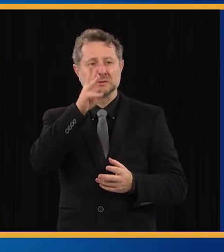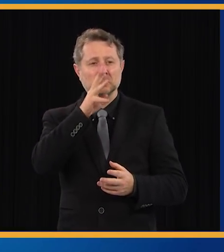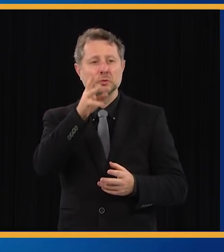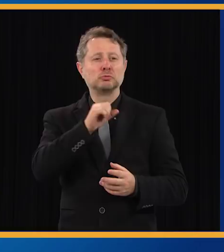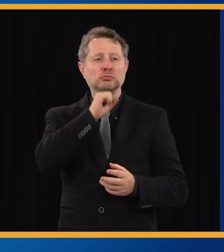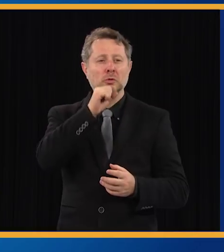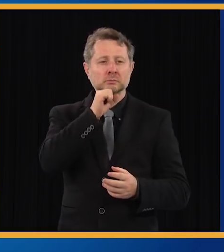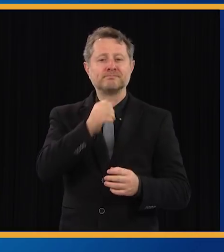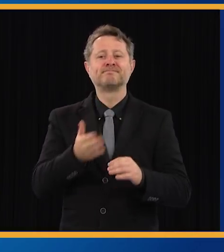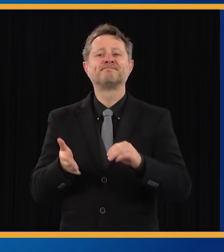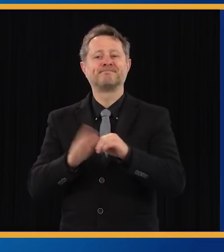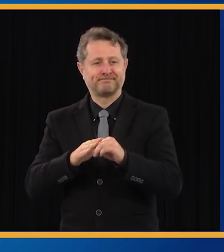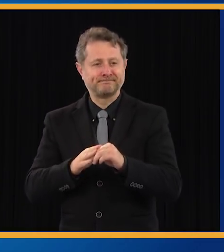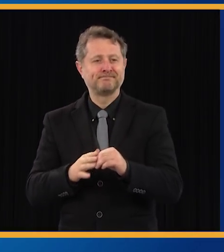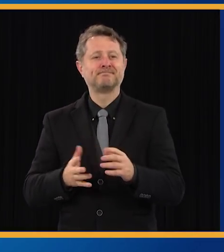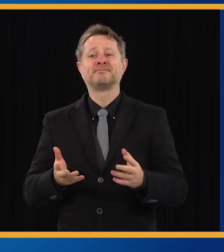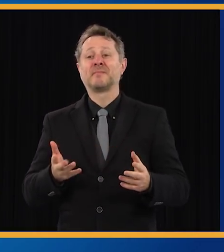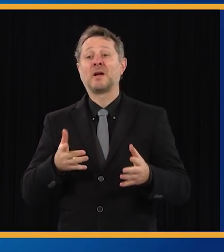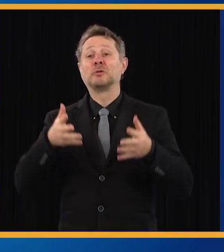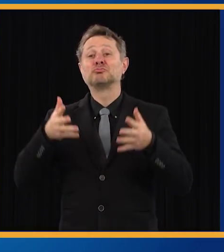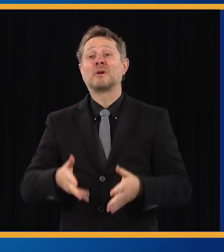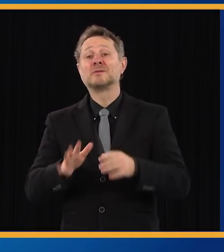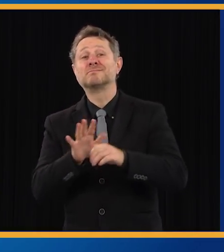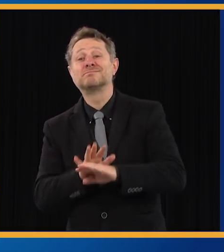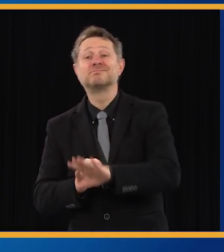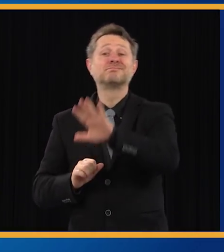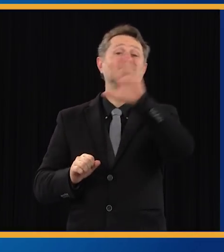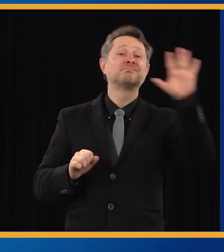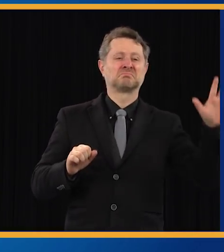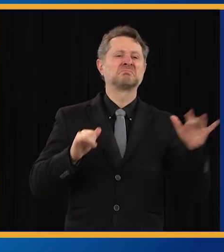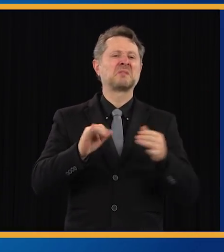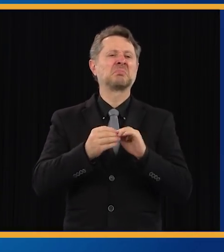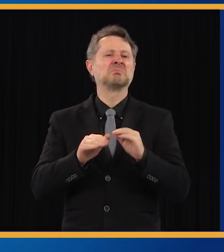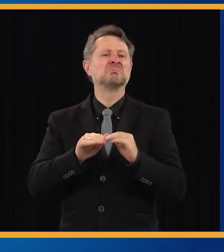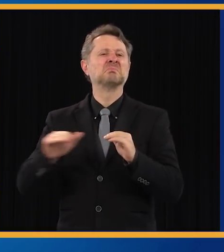of points. The rest of the state is basically flat.